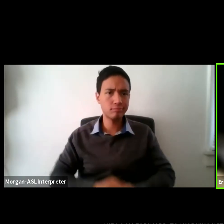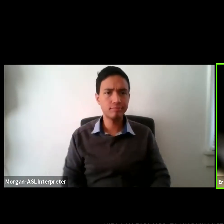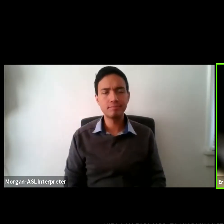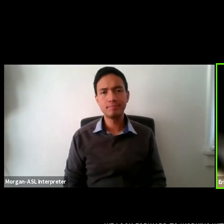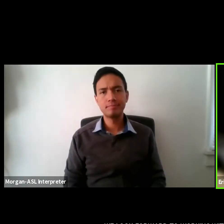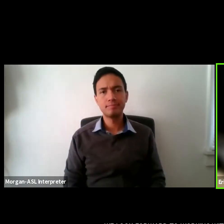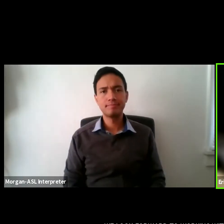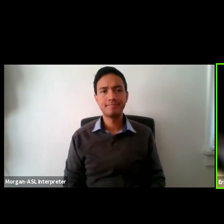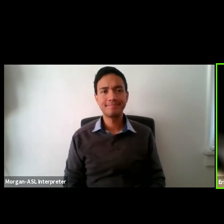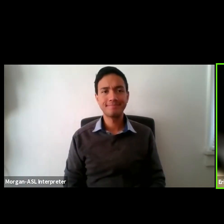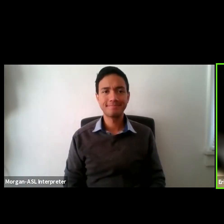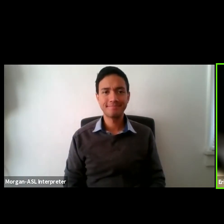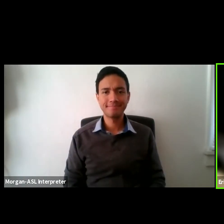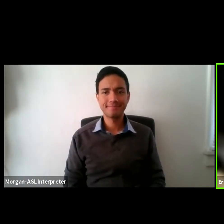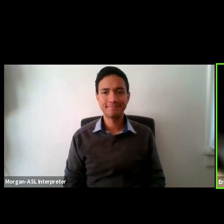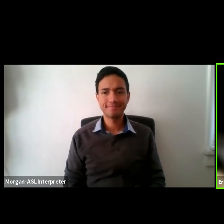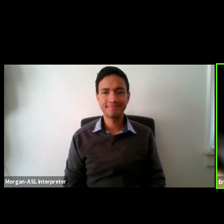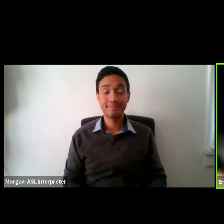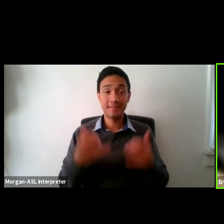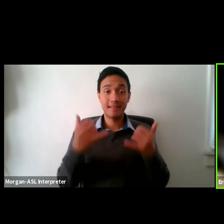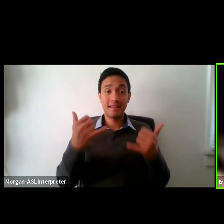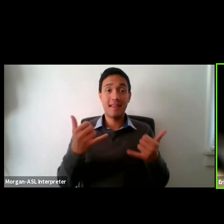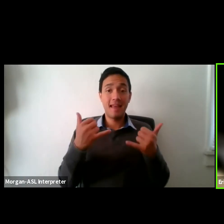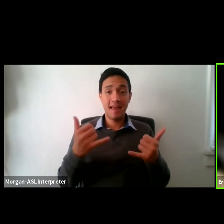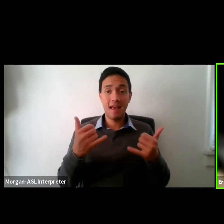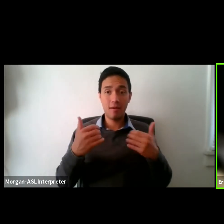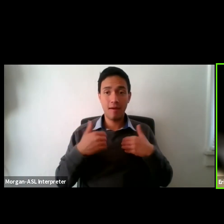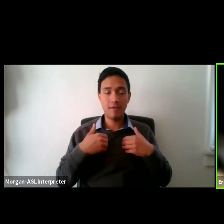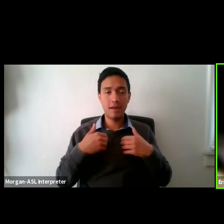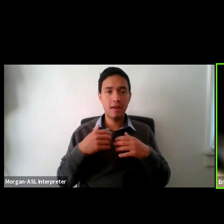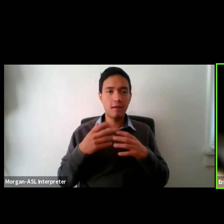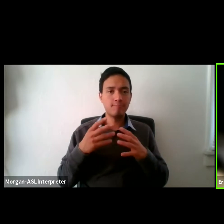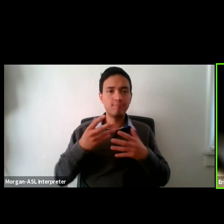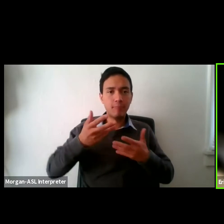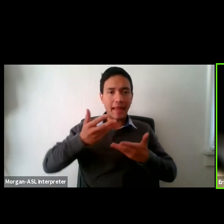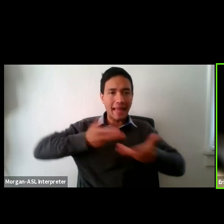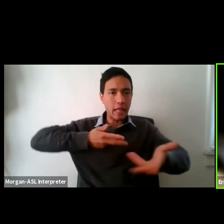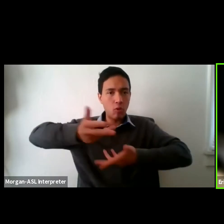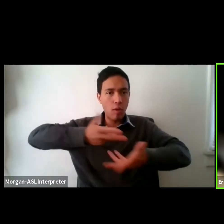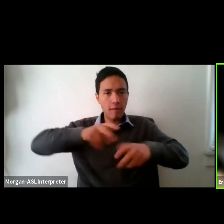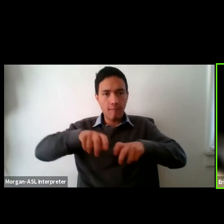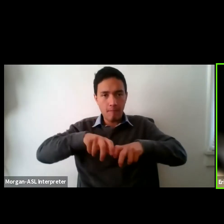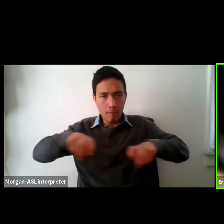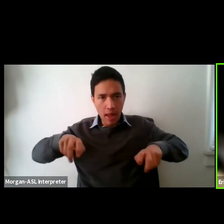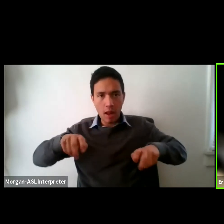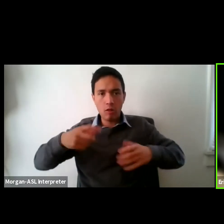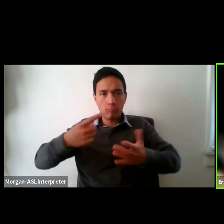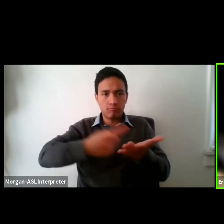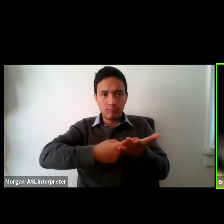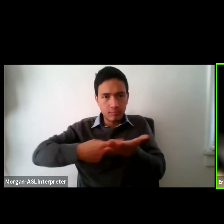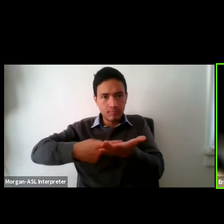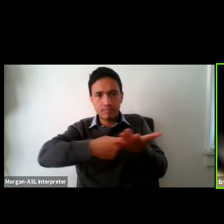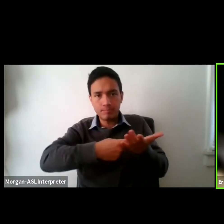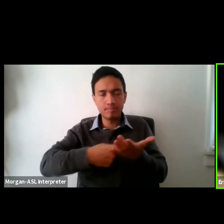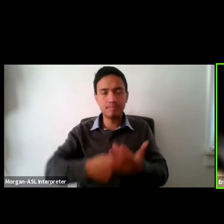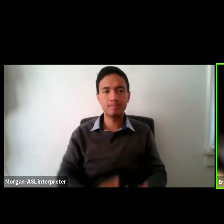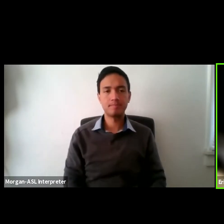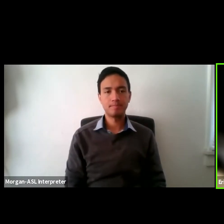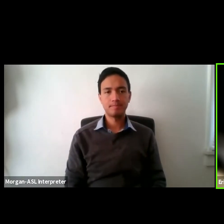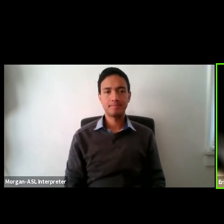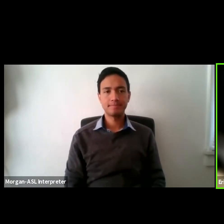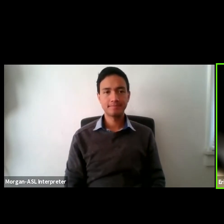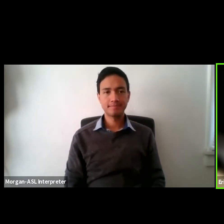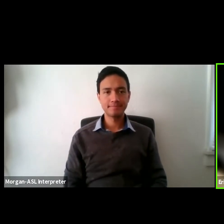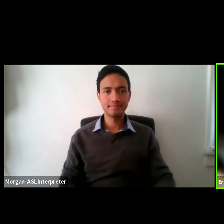Now we come to the interactive panel discussion, and I would like to